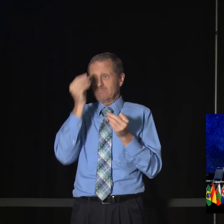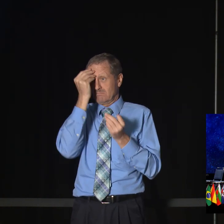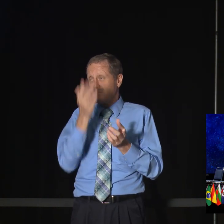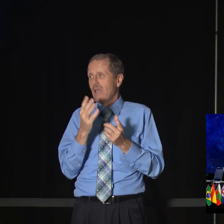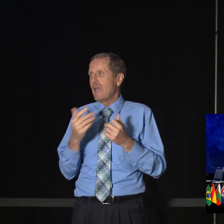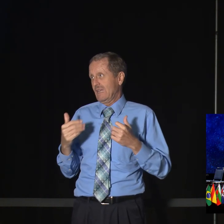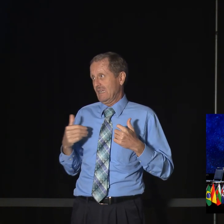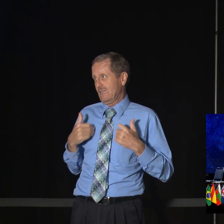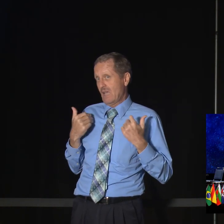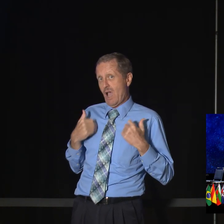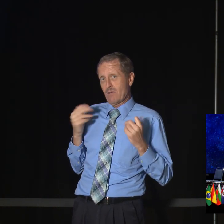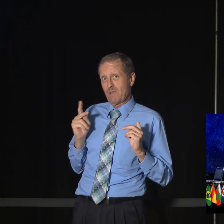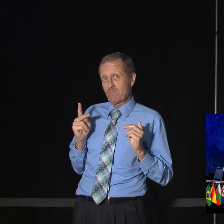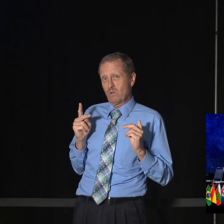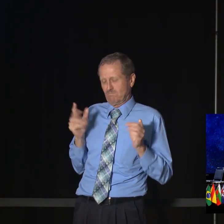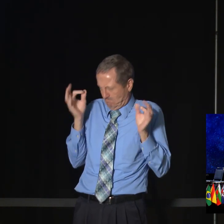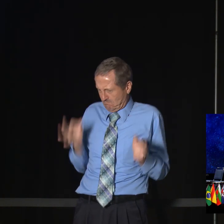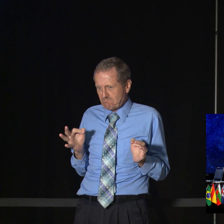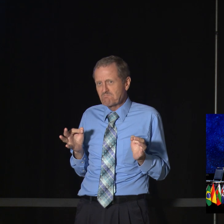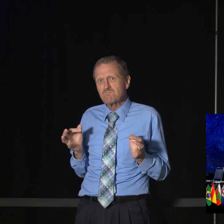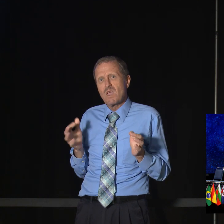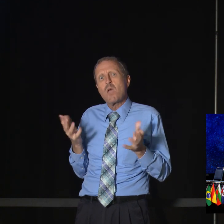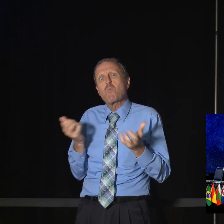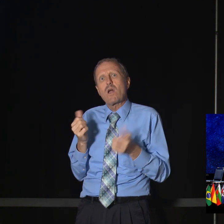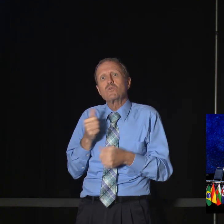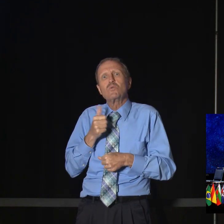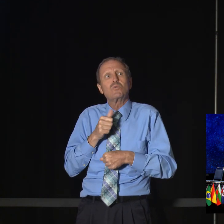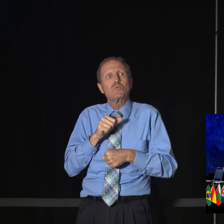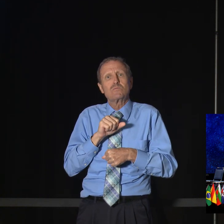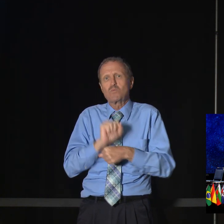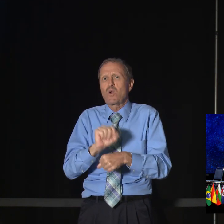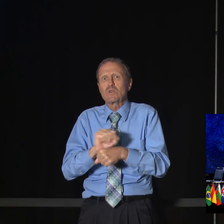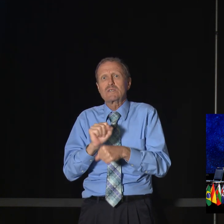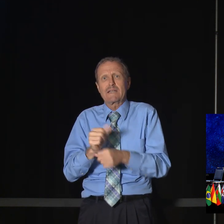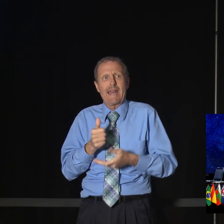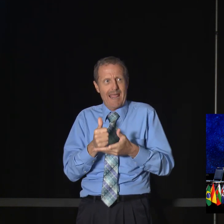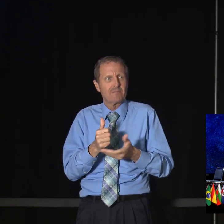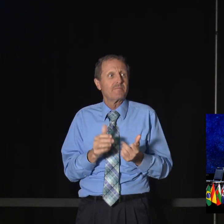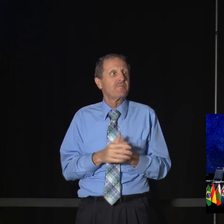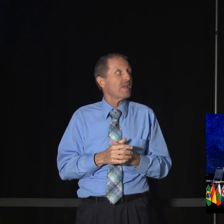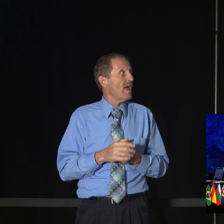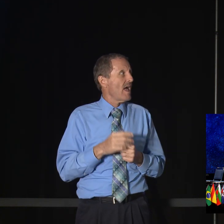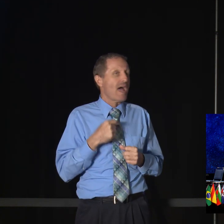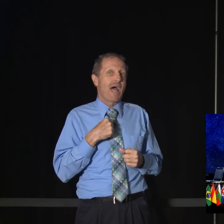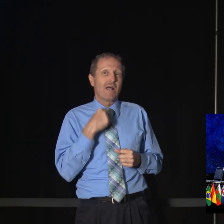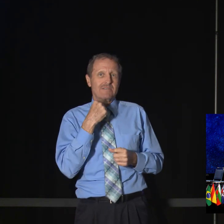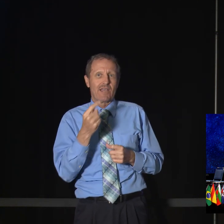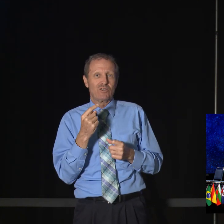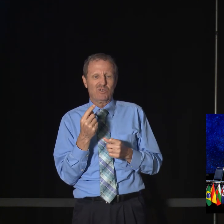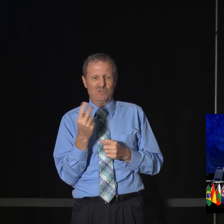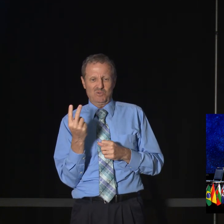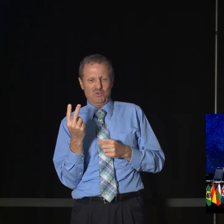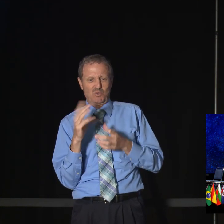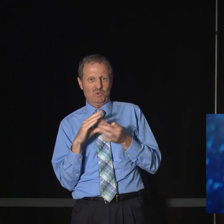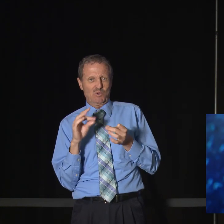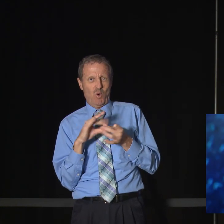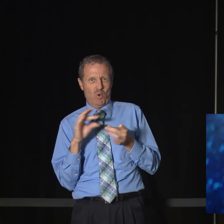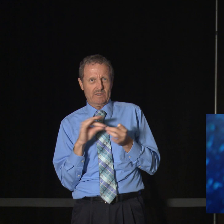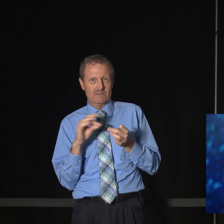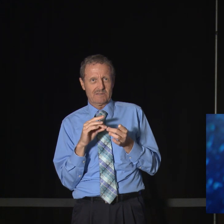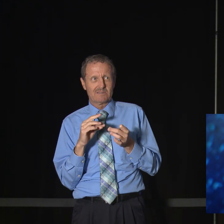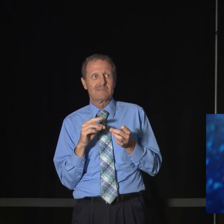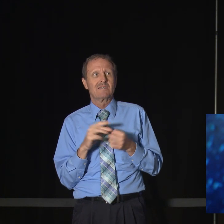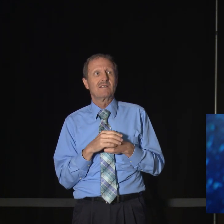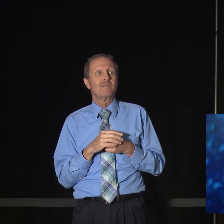are young people that are committed to the work over there. Amen. And I will tell you a couple stories, and one will show you